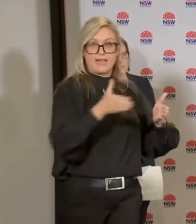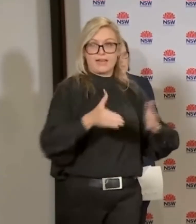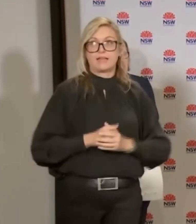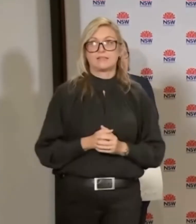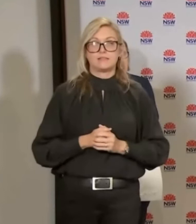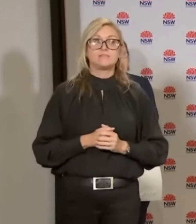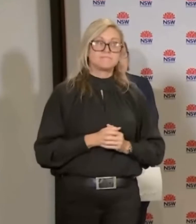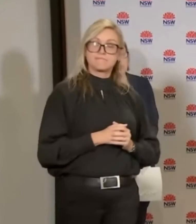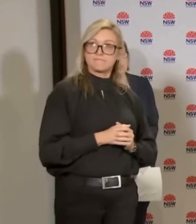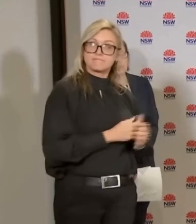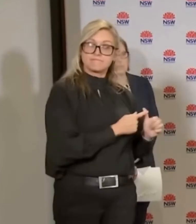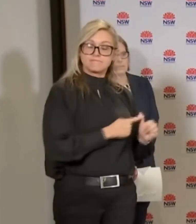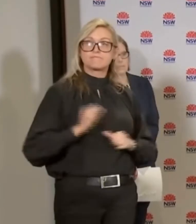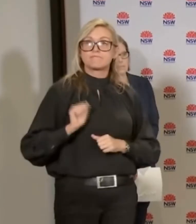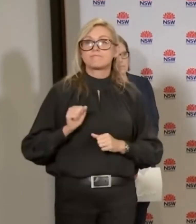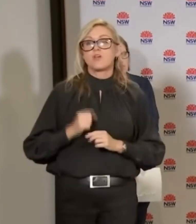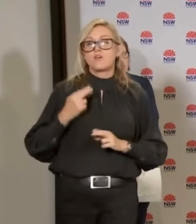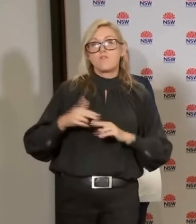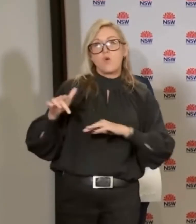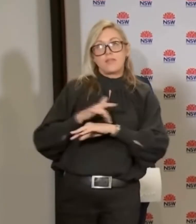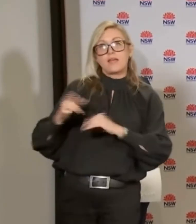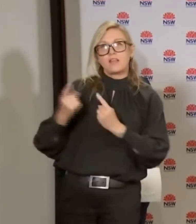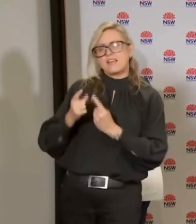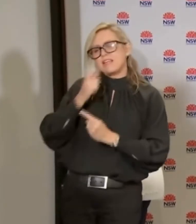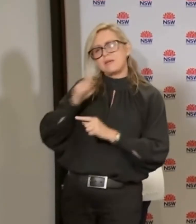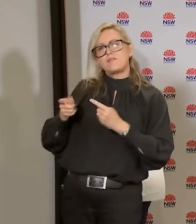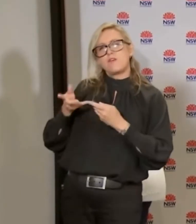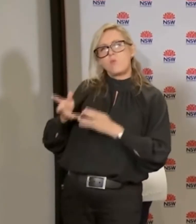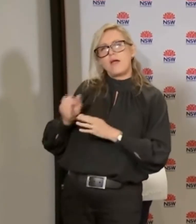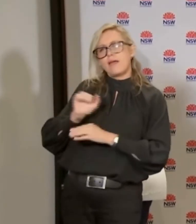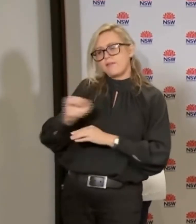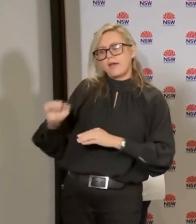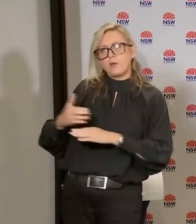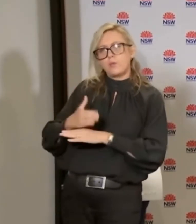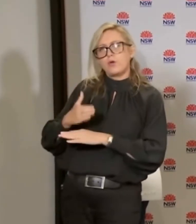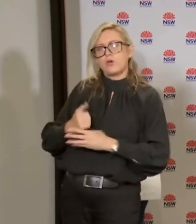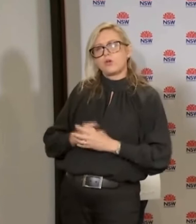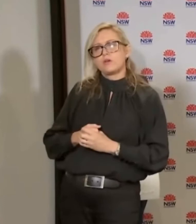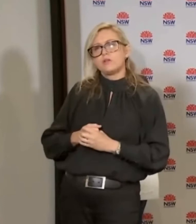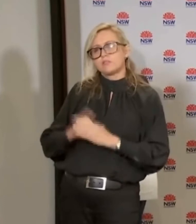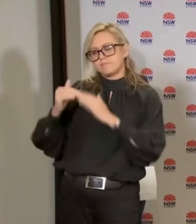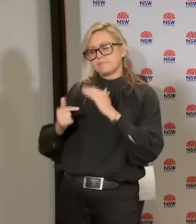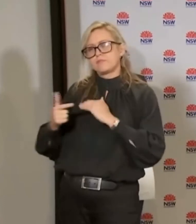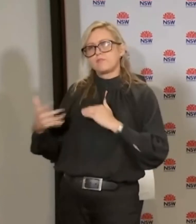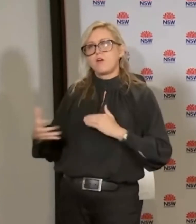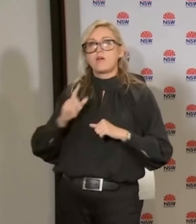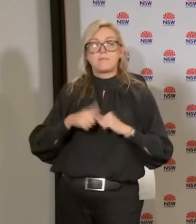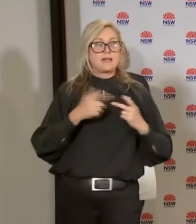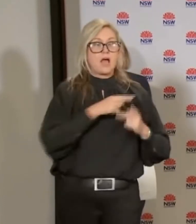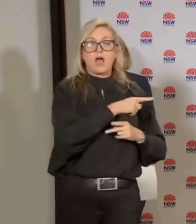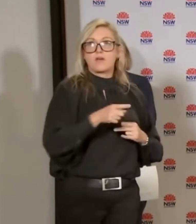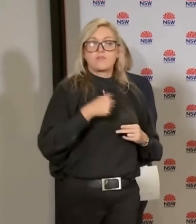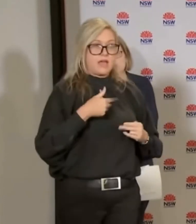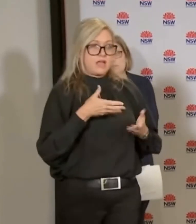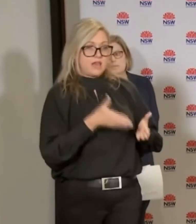they operate, but please know that for major events like Hamilton and others, there have been exceptions sought from health, and health has given those